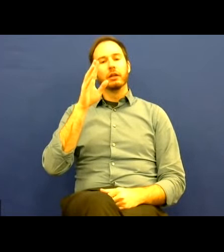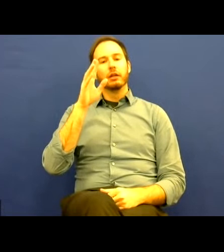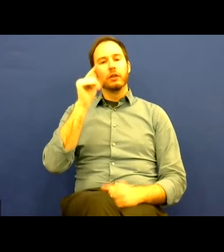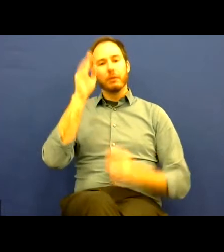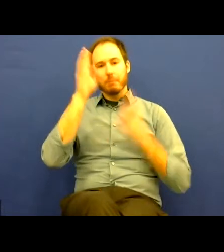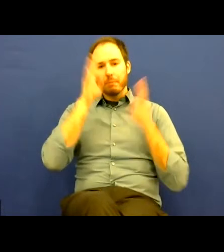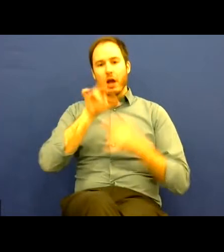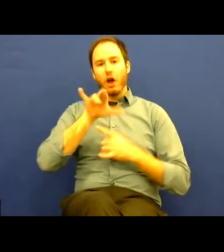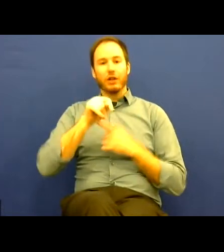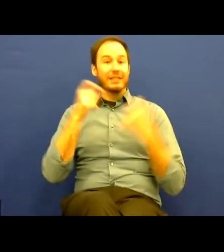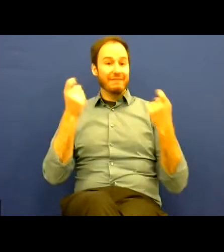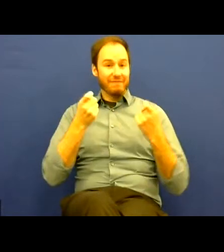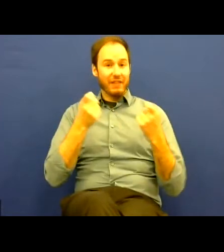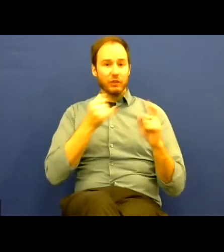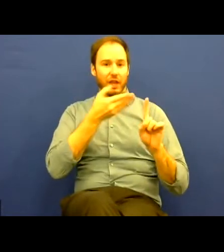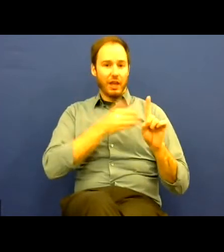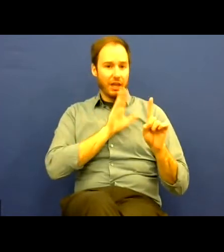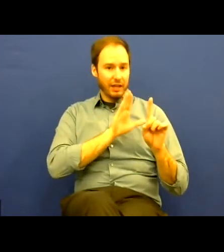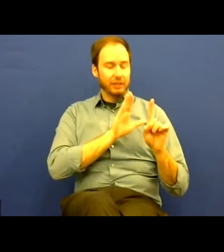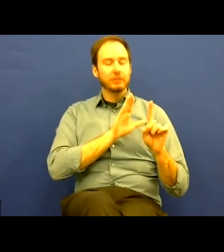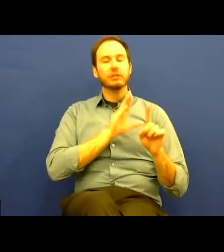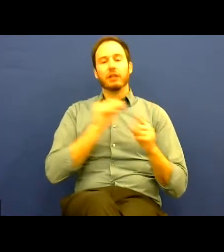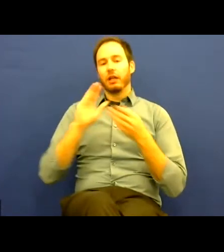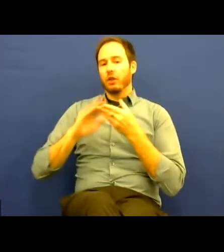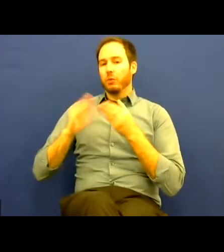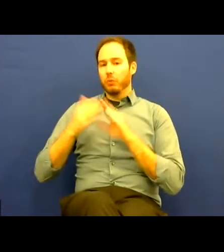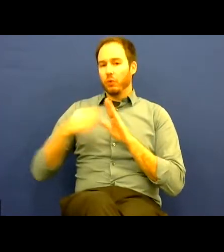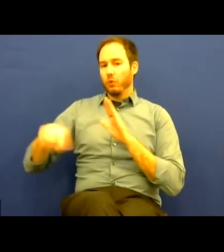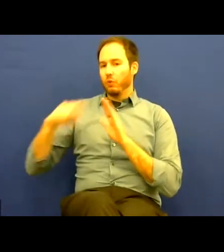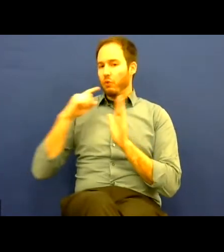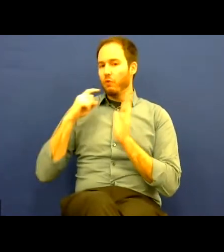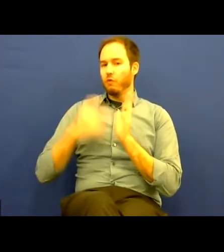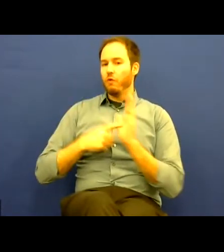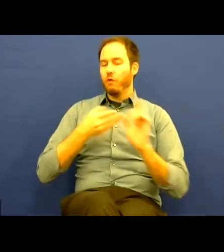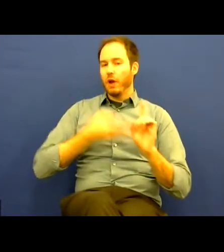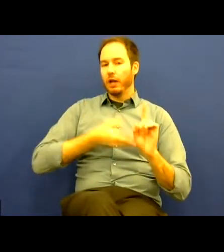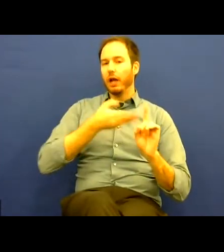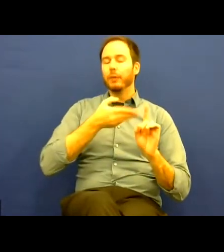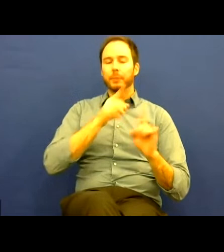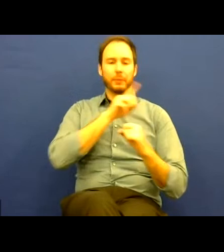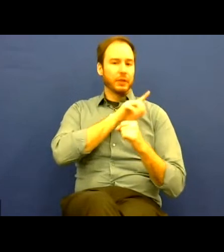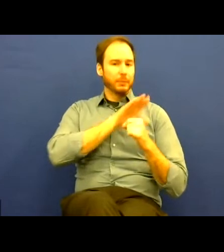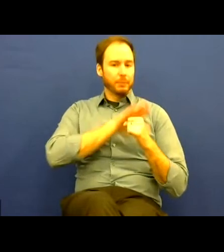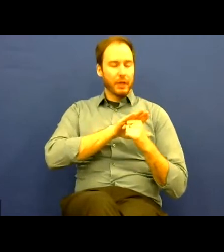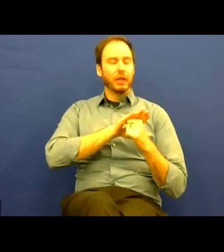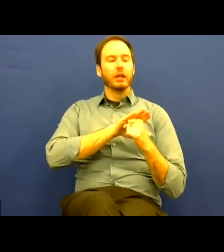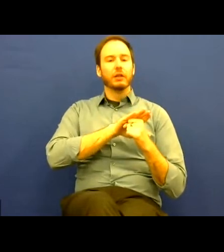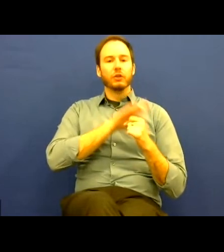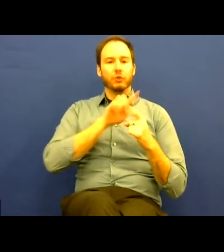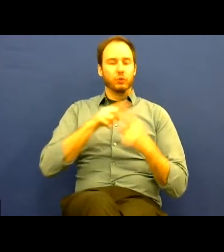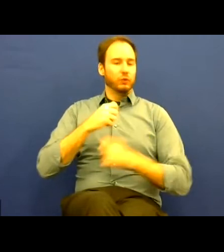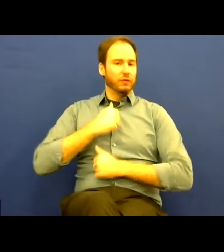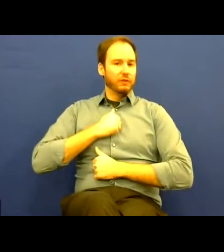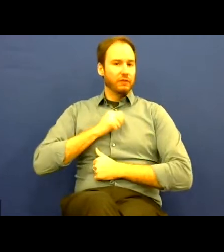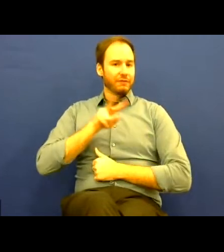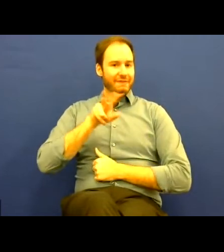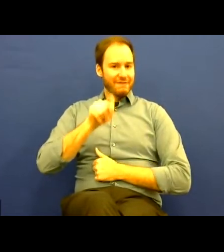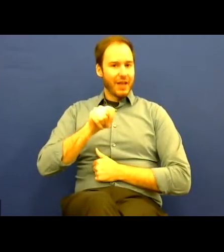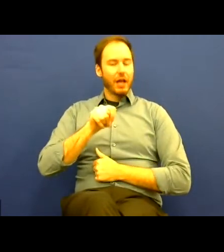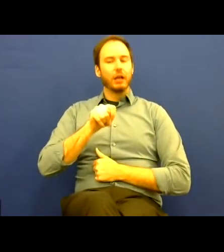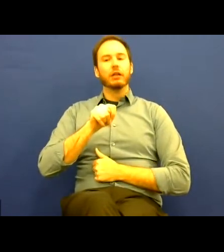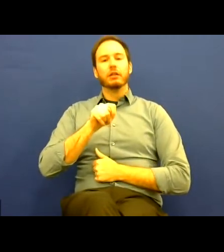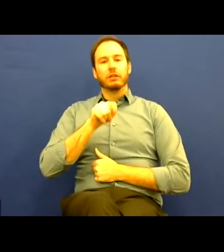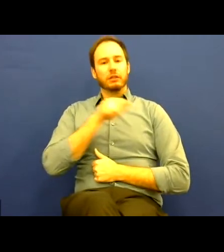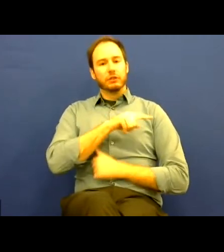RIT Festival. And in the community, he was extremely dedicated to veterans.